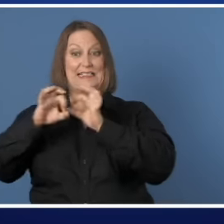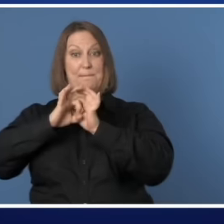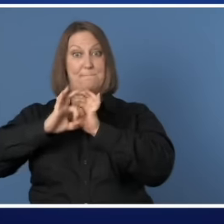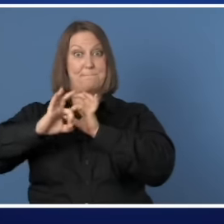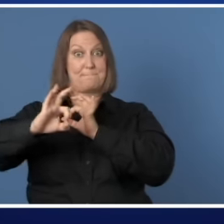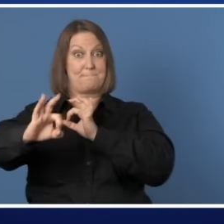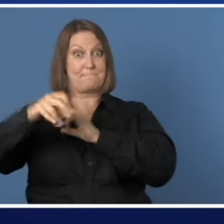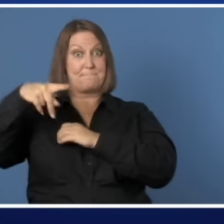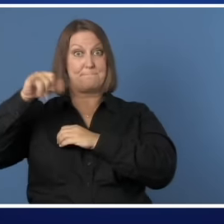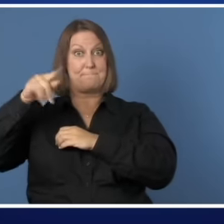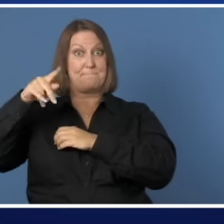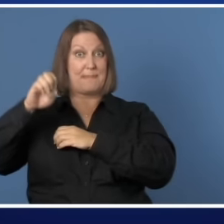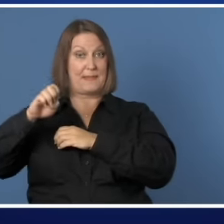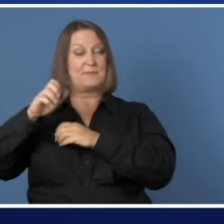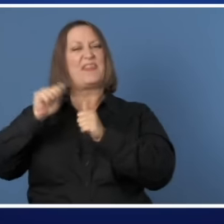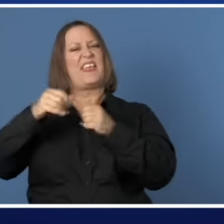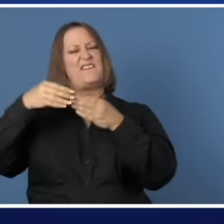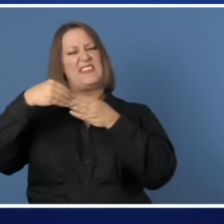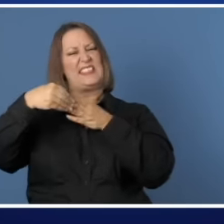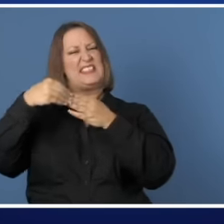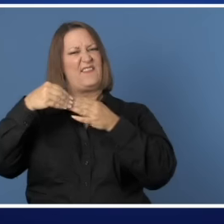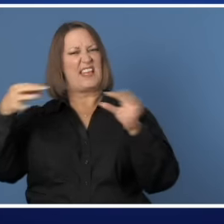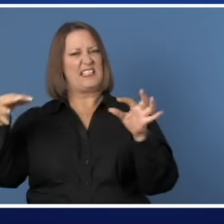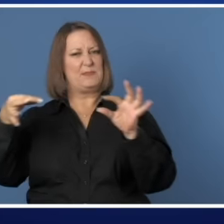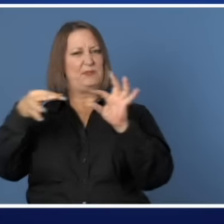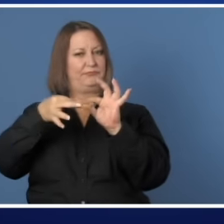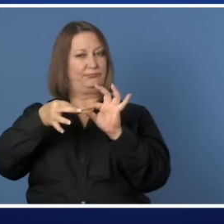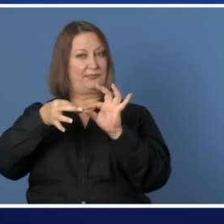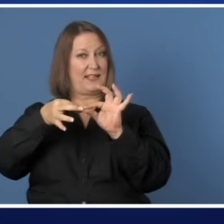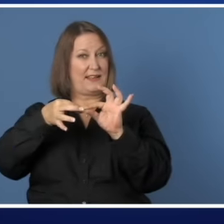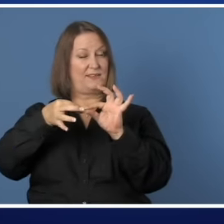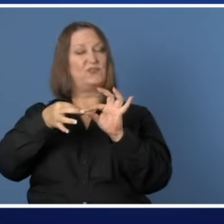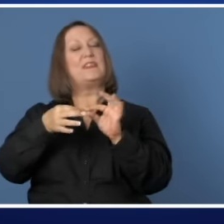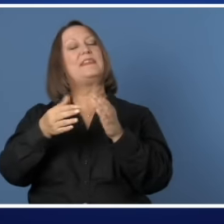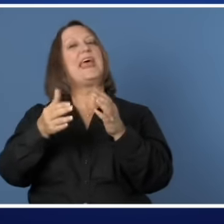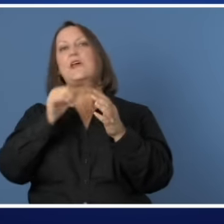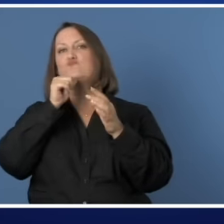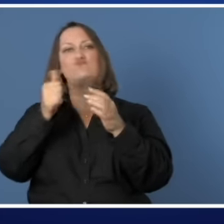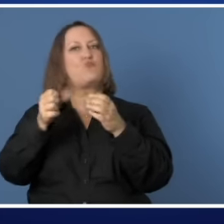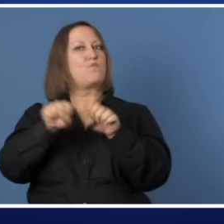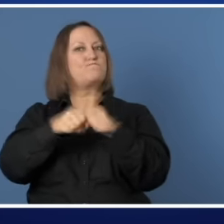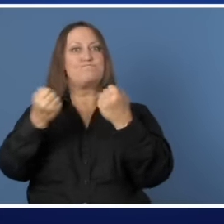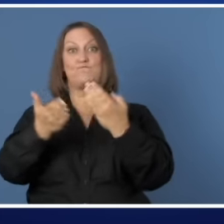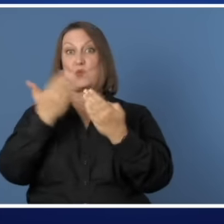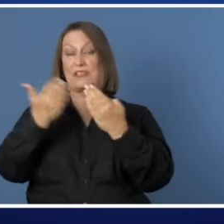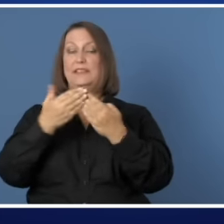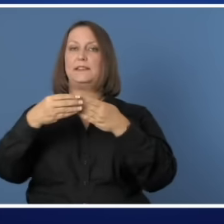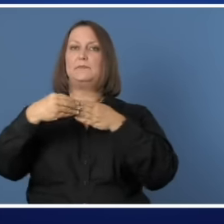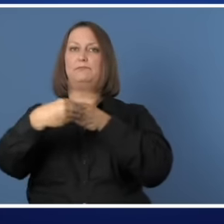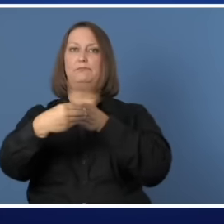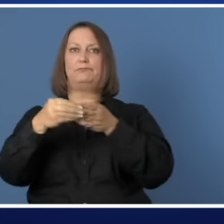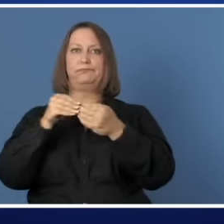gas or water leaks, as flexible fittings are more resistant to breakage.